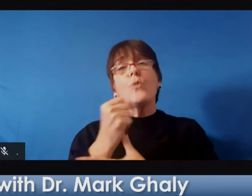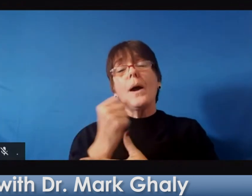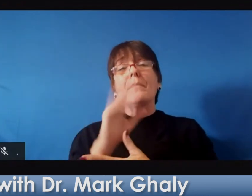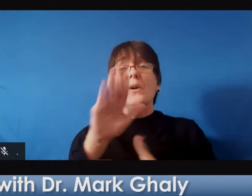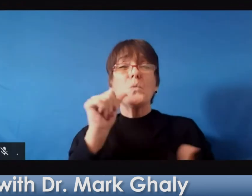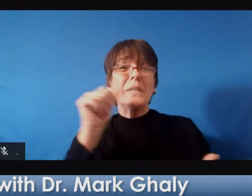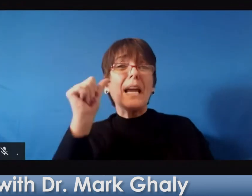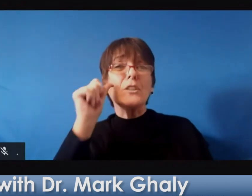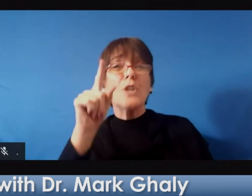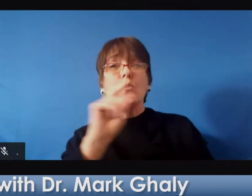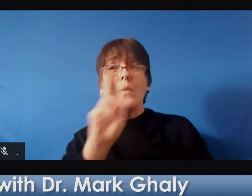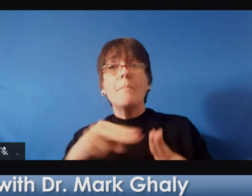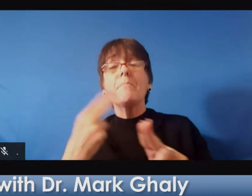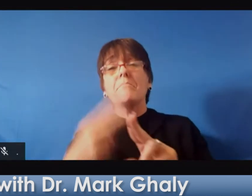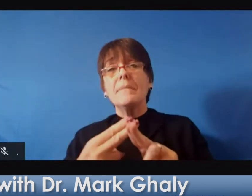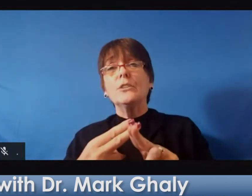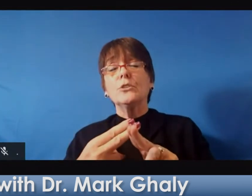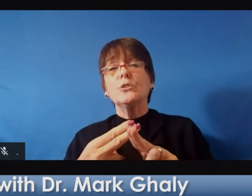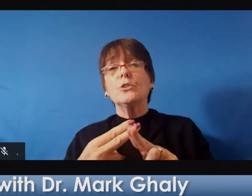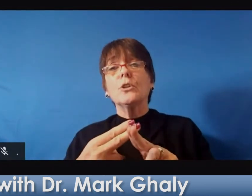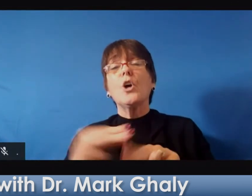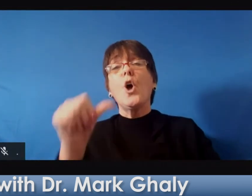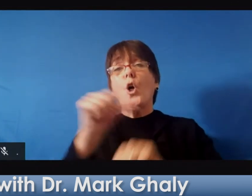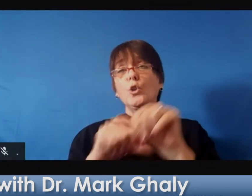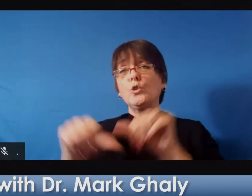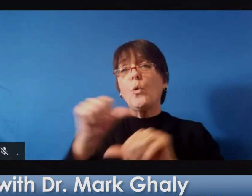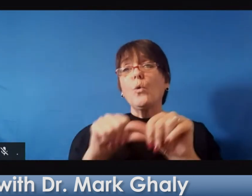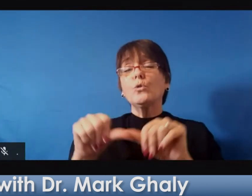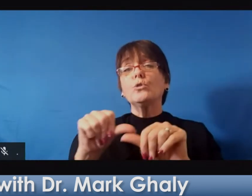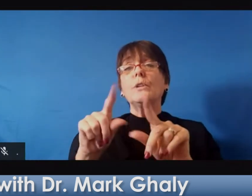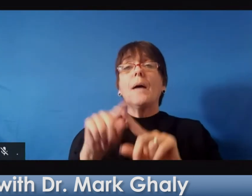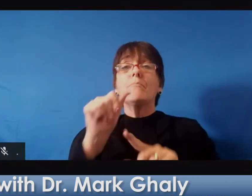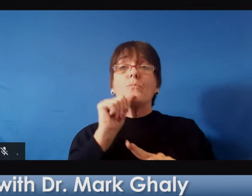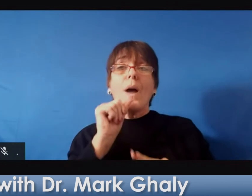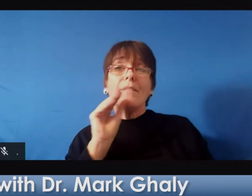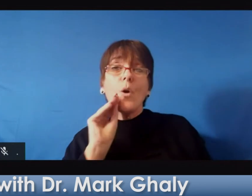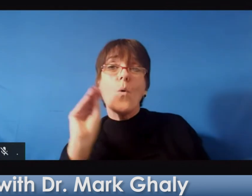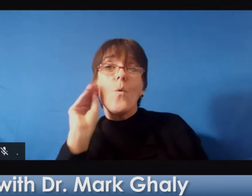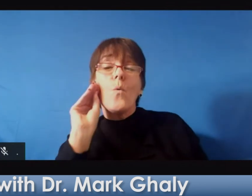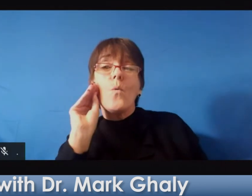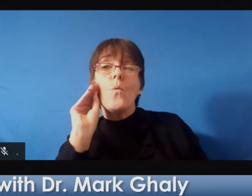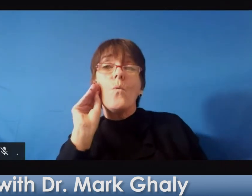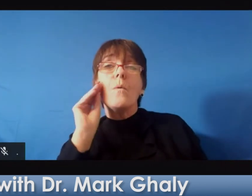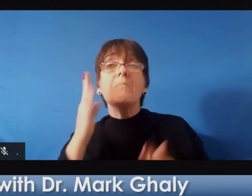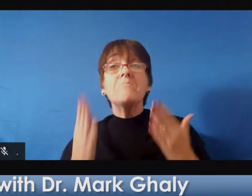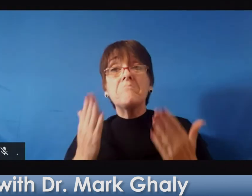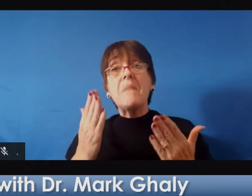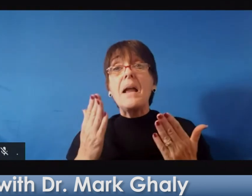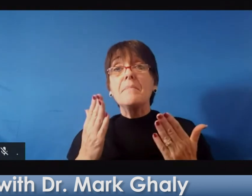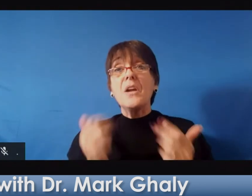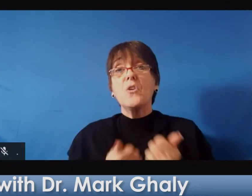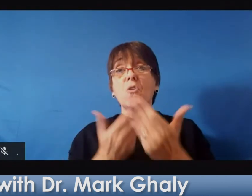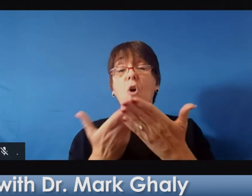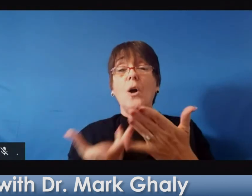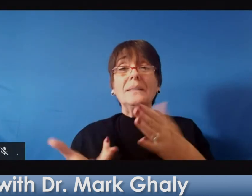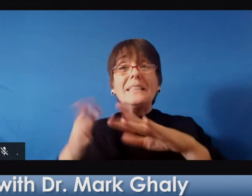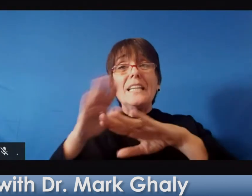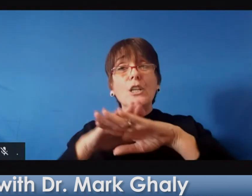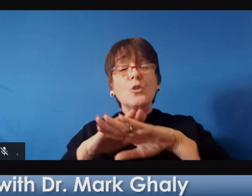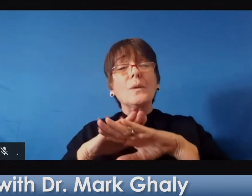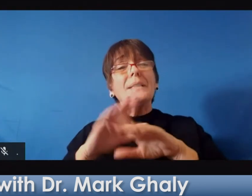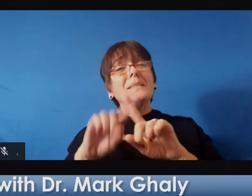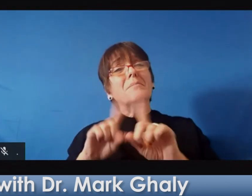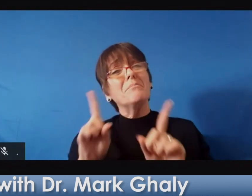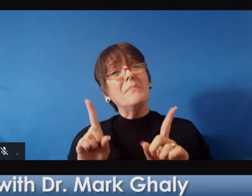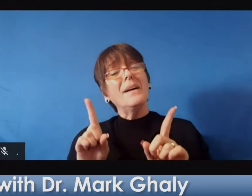yesterday you had mentioned some social gatherings, at private households might be contributing to the increased spread. But I've been